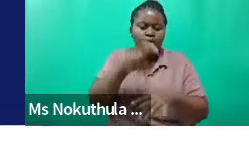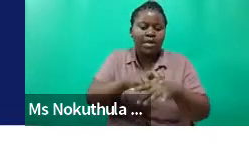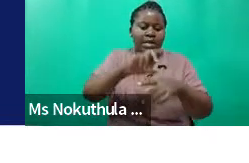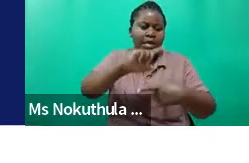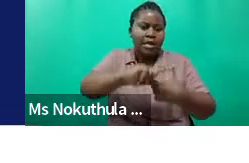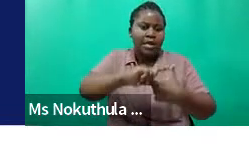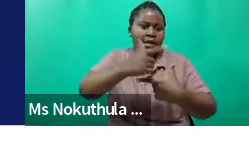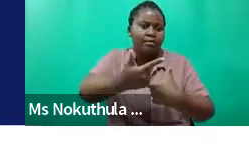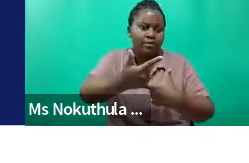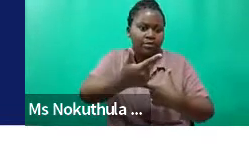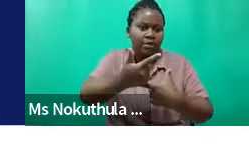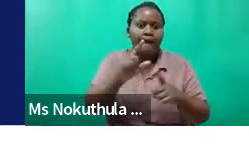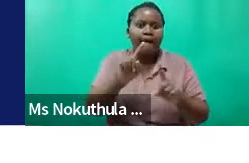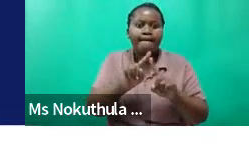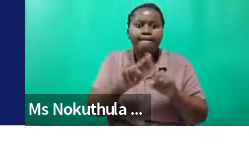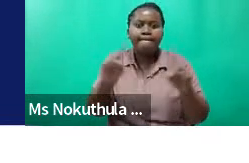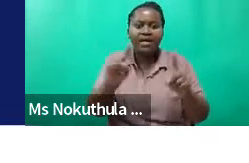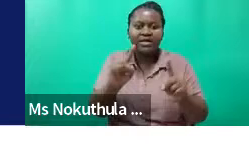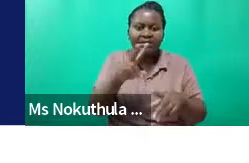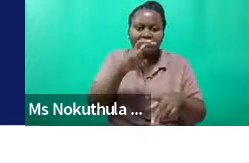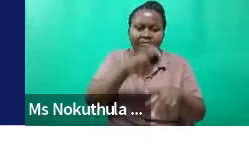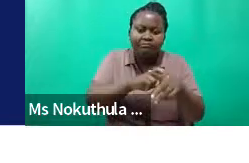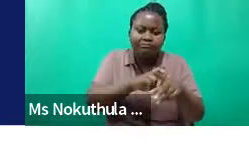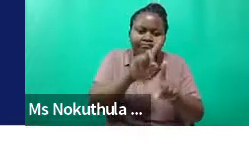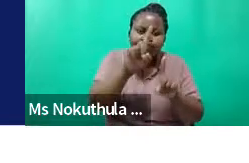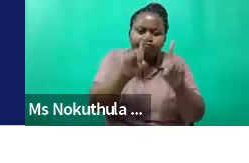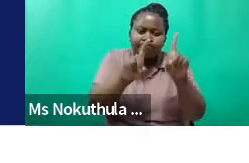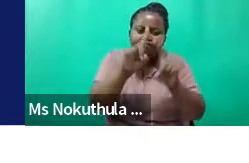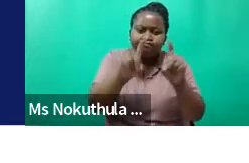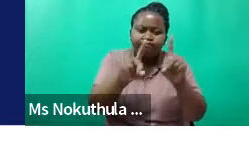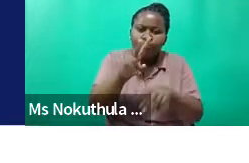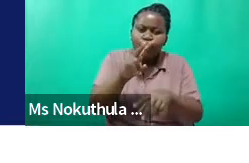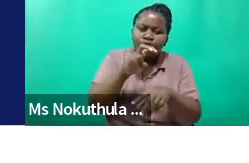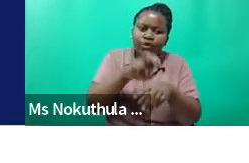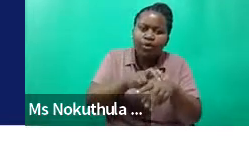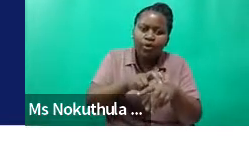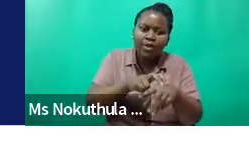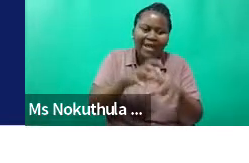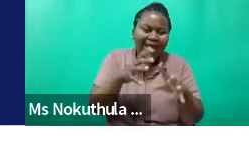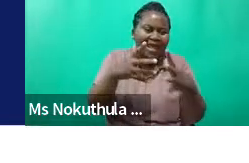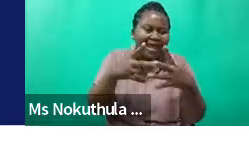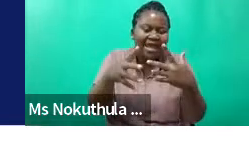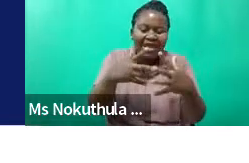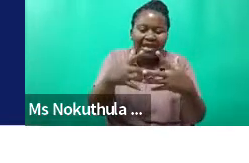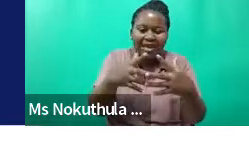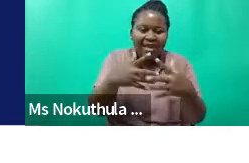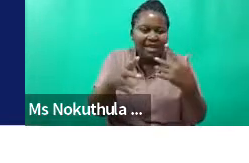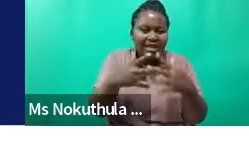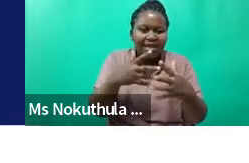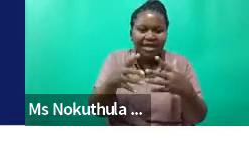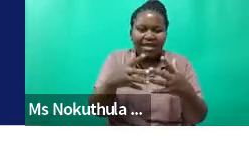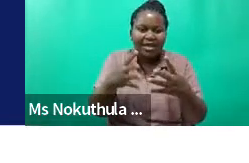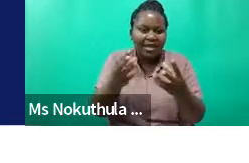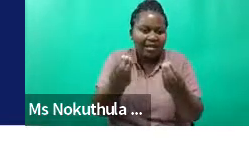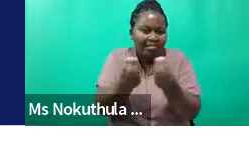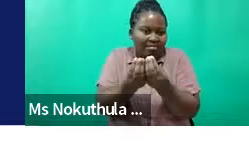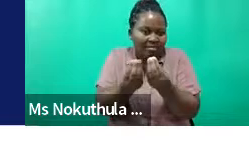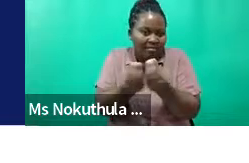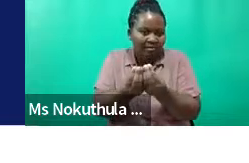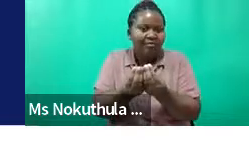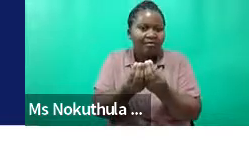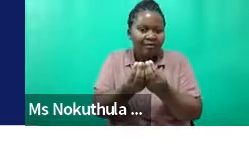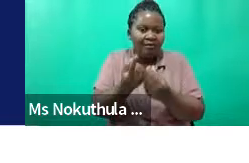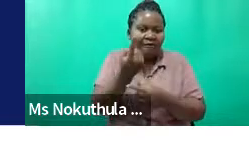was no inquiry made as to whether you need any accommodations that is needed for